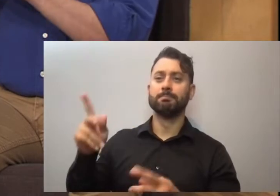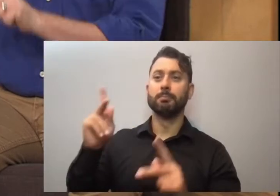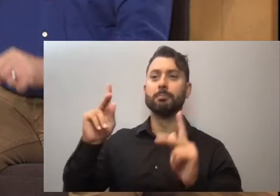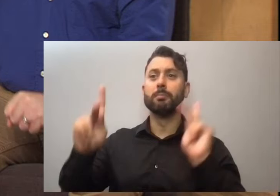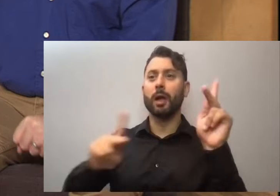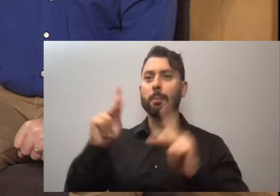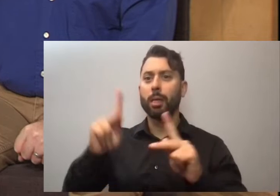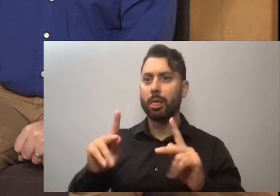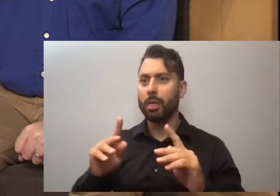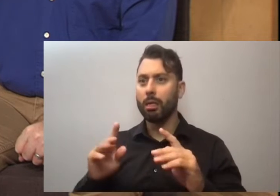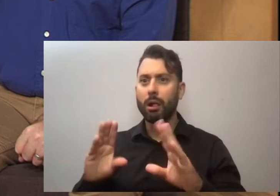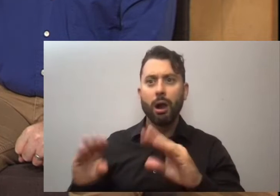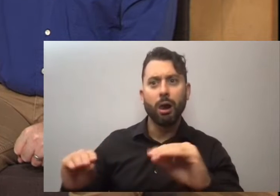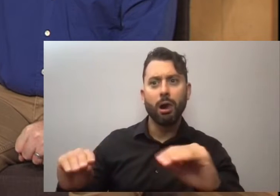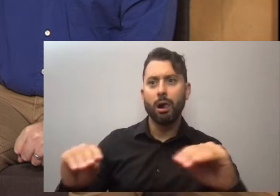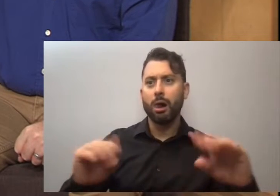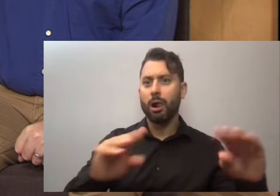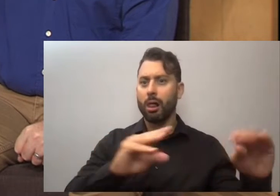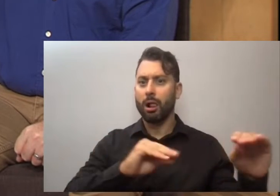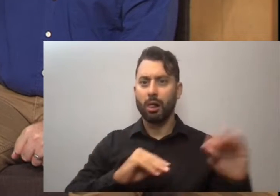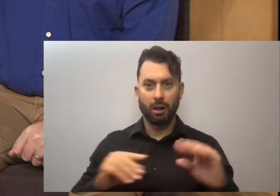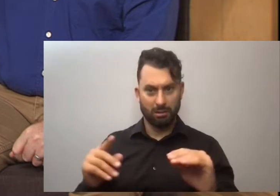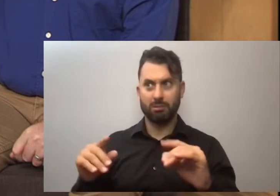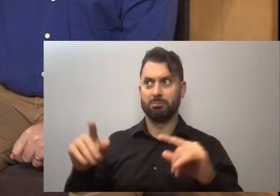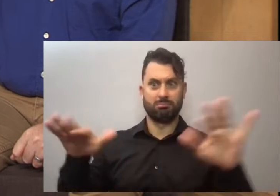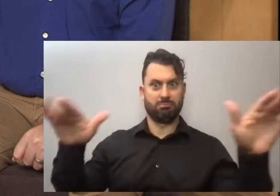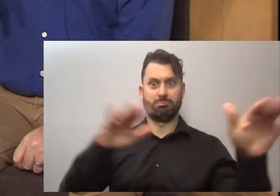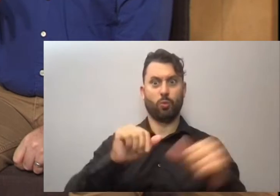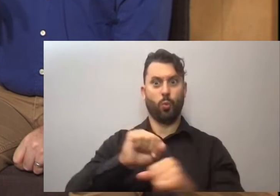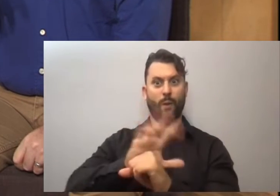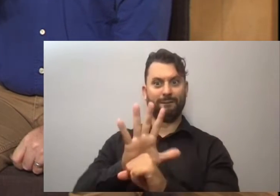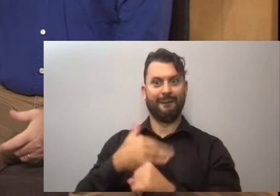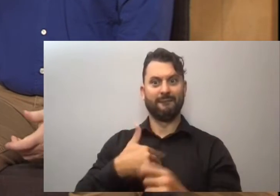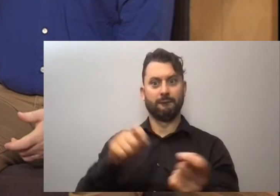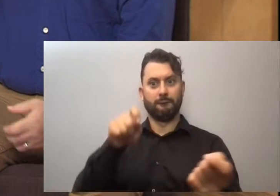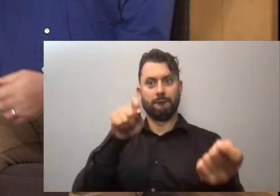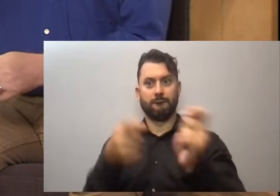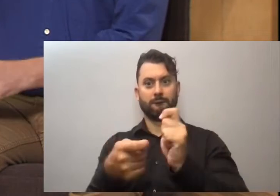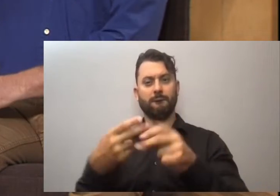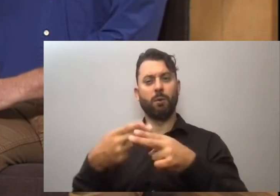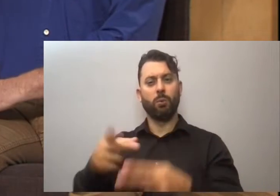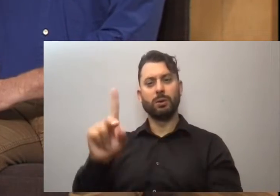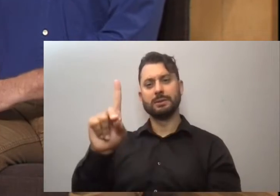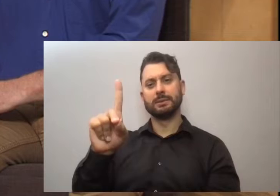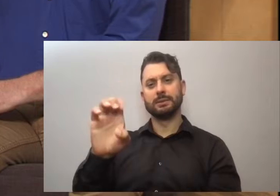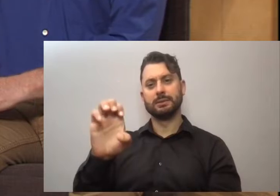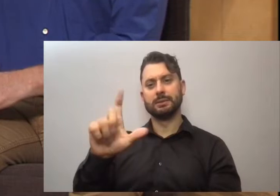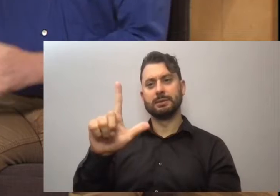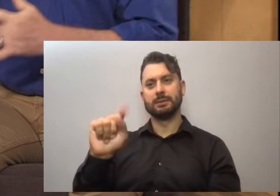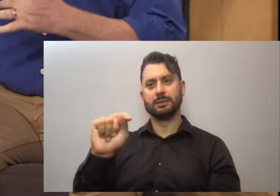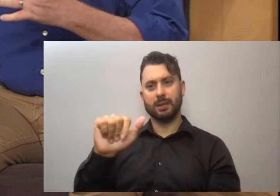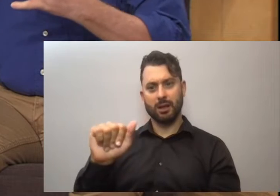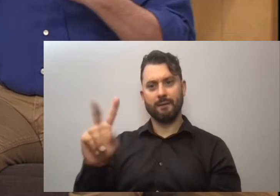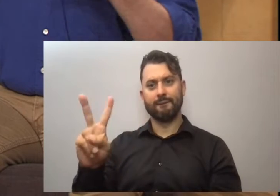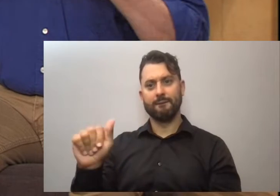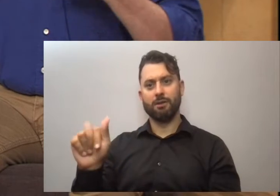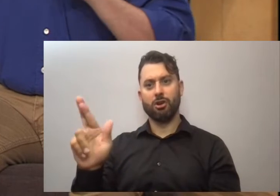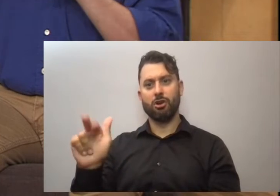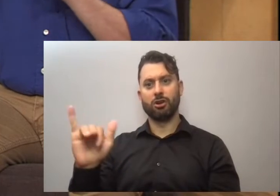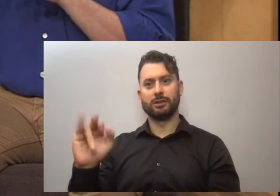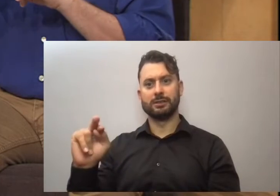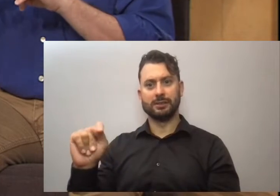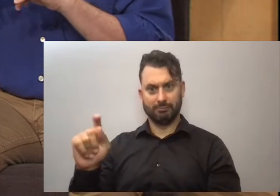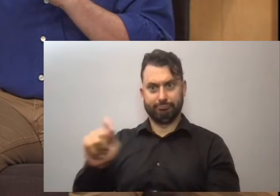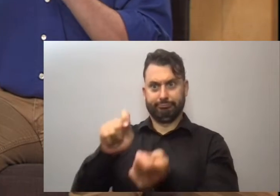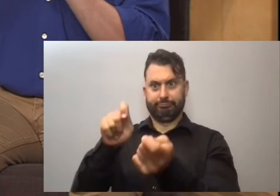So there has been a lot of talk about this variant called Delta. And with